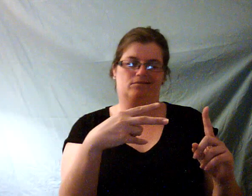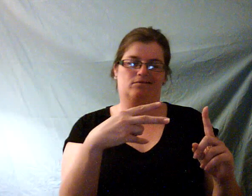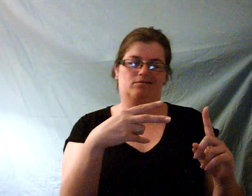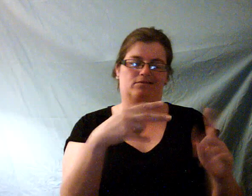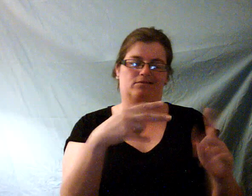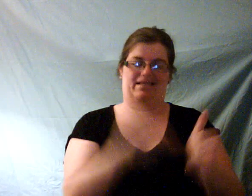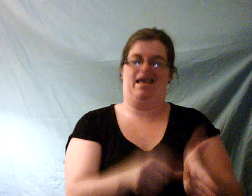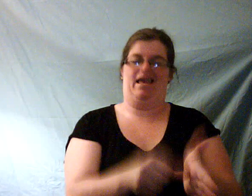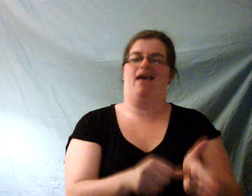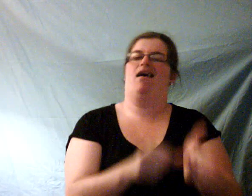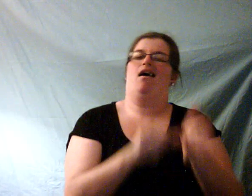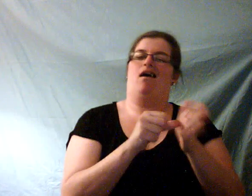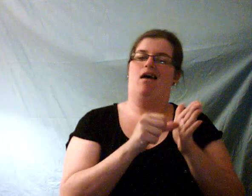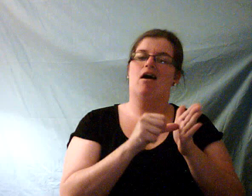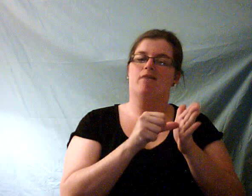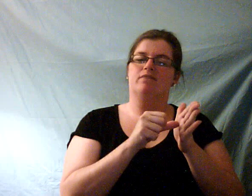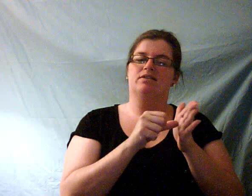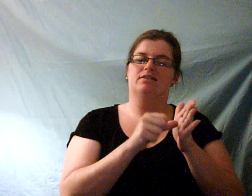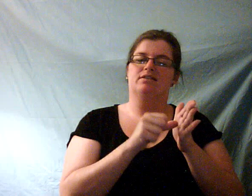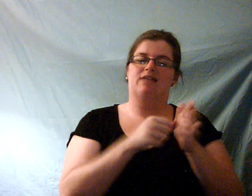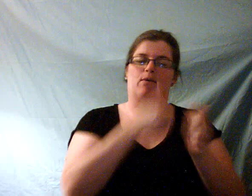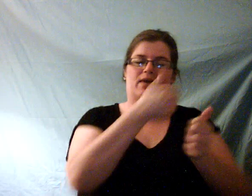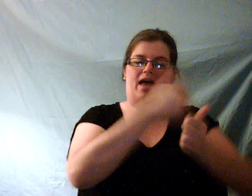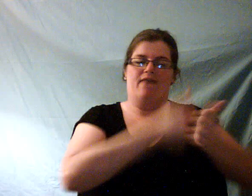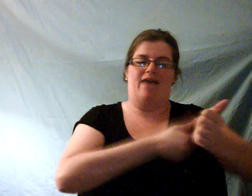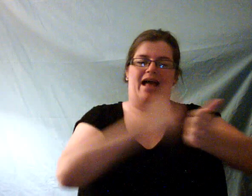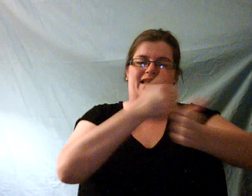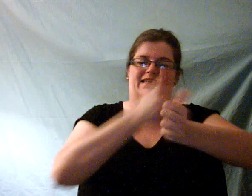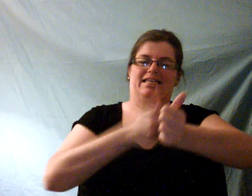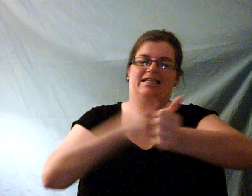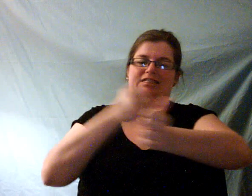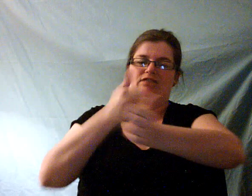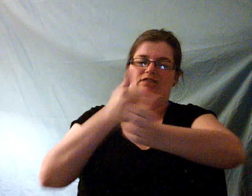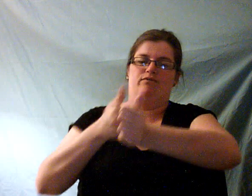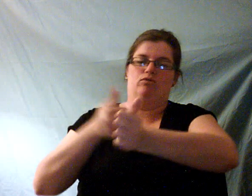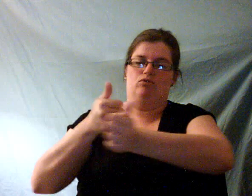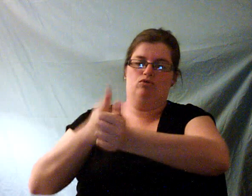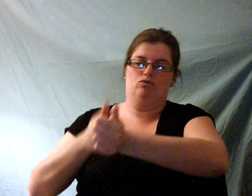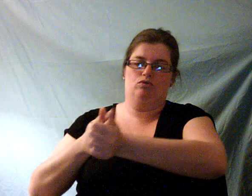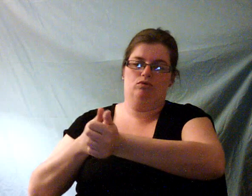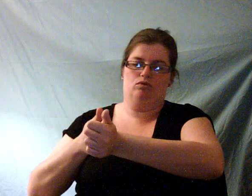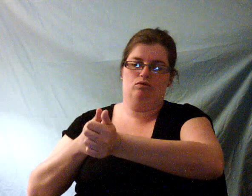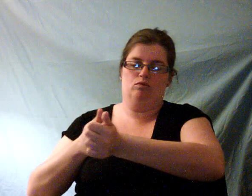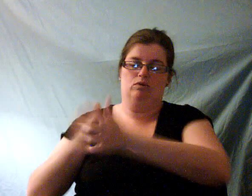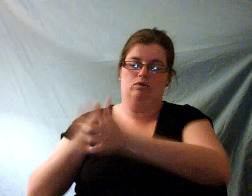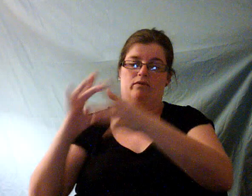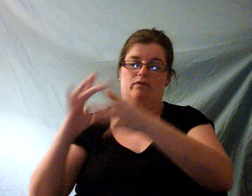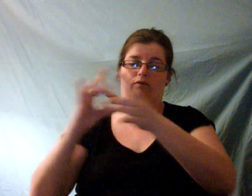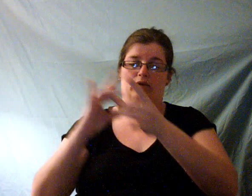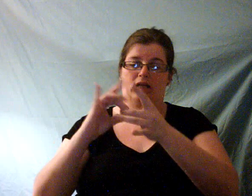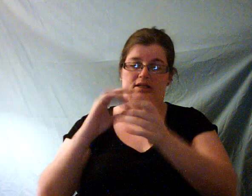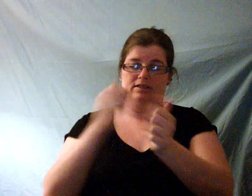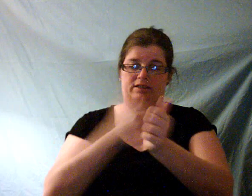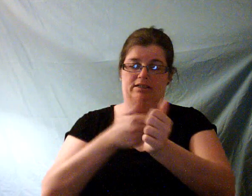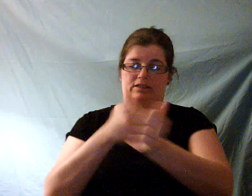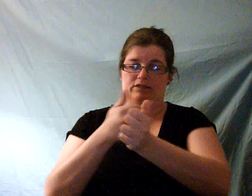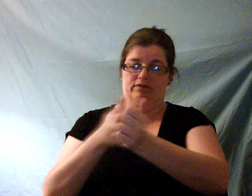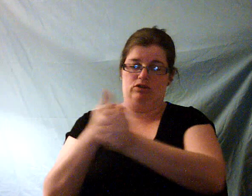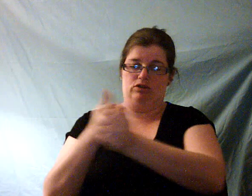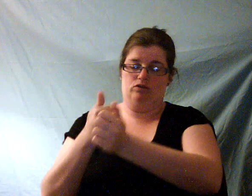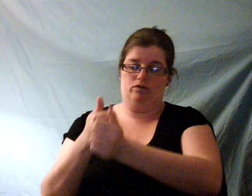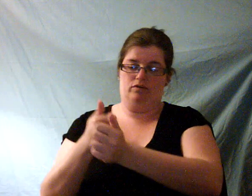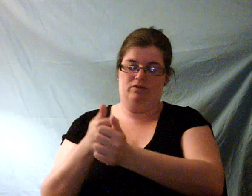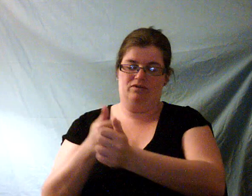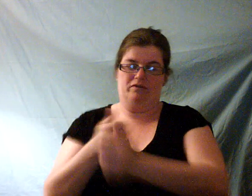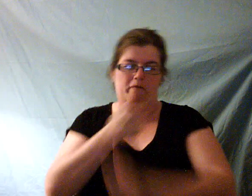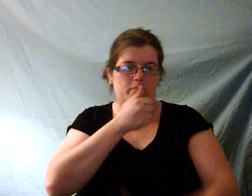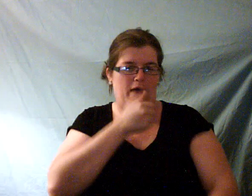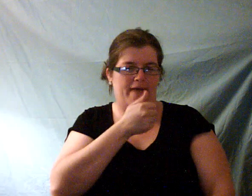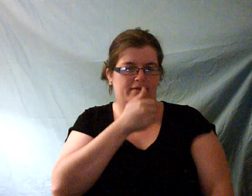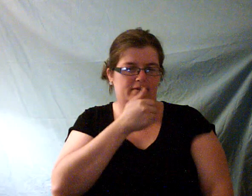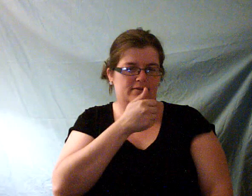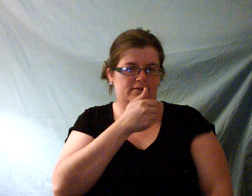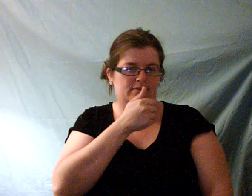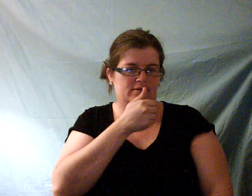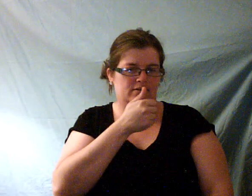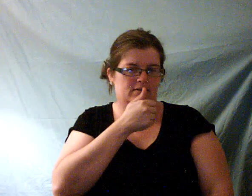on the individual. Very closely related to individualism is our sense of privacy. Americans are extremely